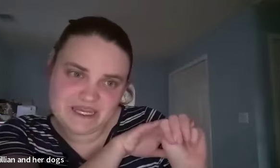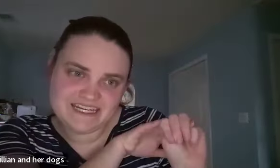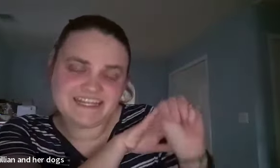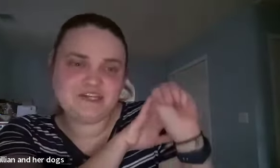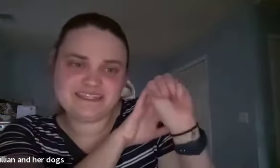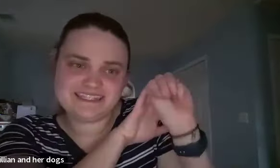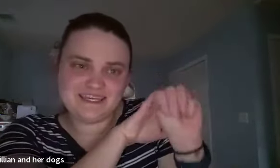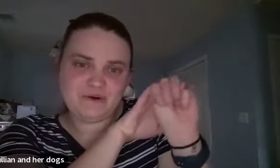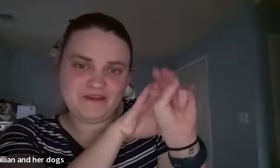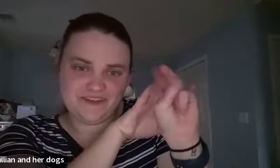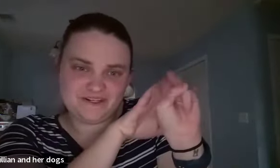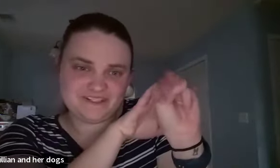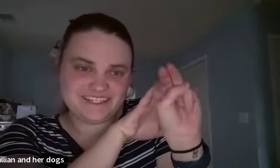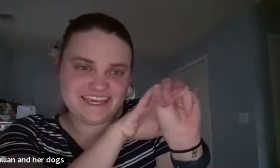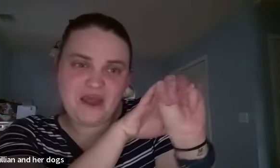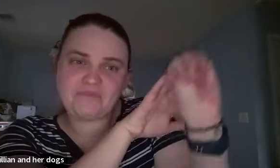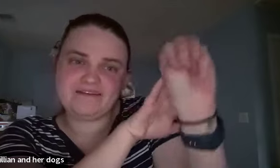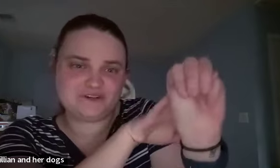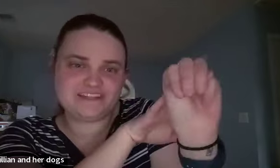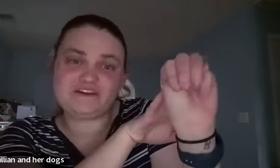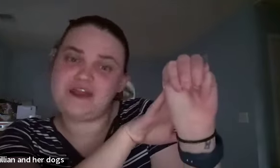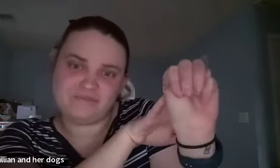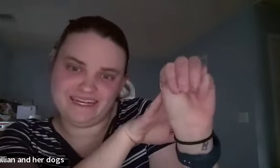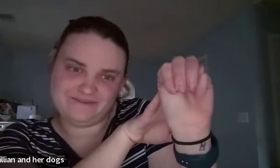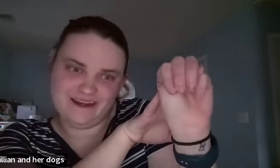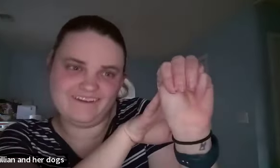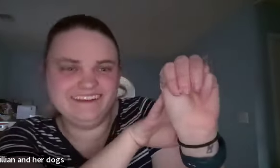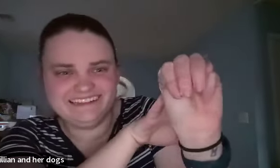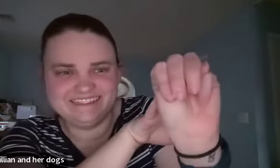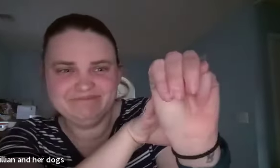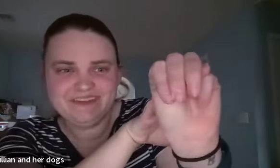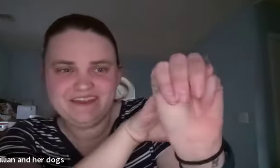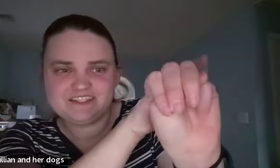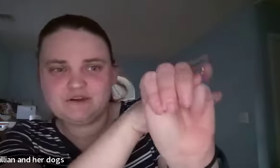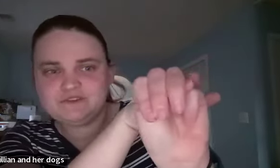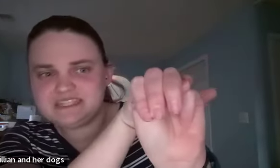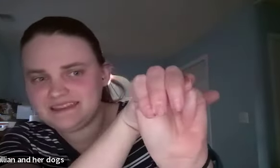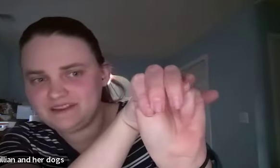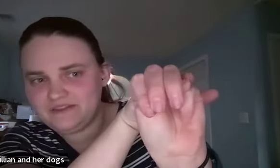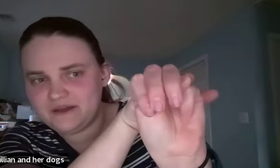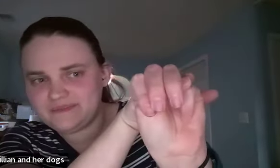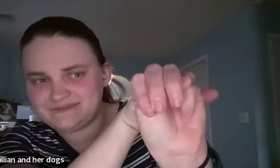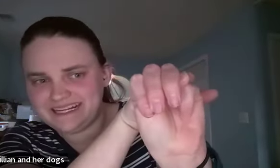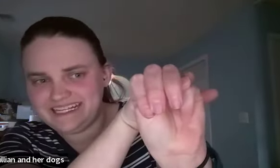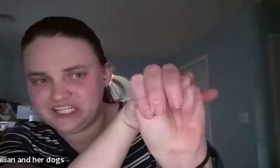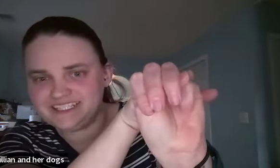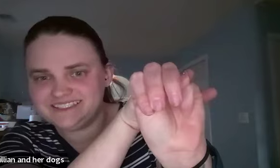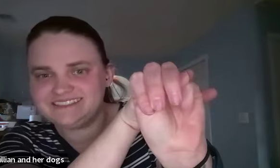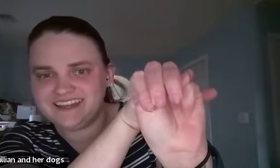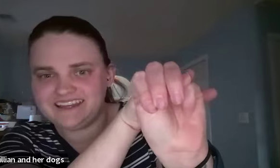painted and you can see where my fingers are sticking out, but unfortunately they're not painted right now. So if you see my little thumb is right here, okay?